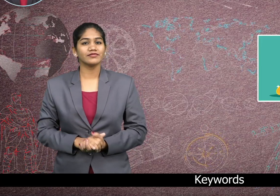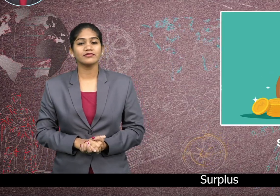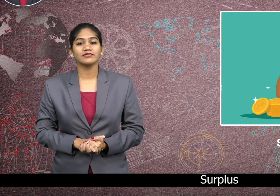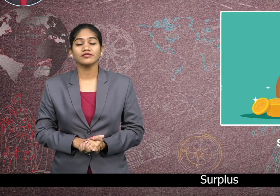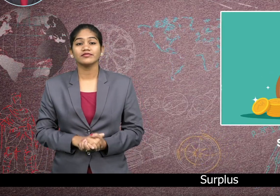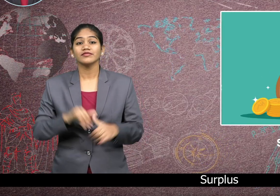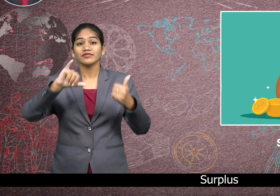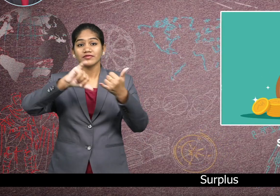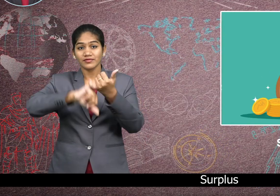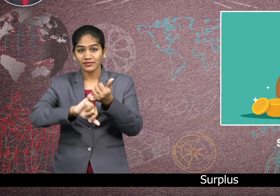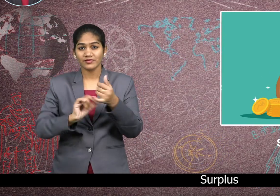surplus,